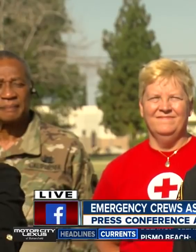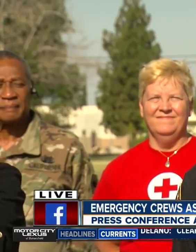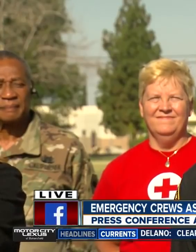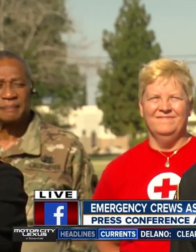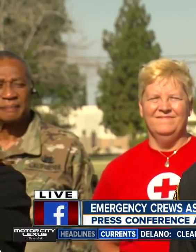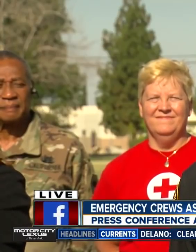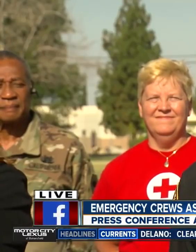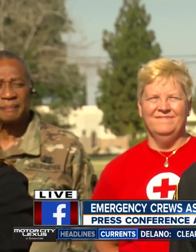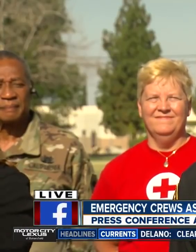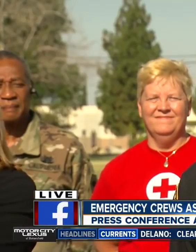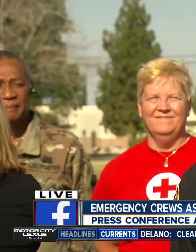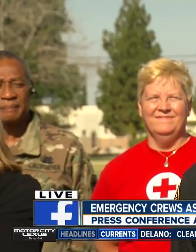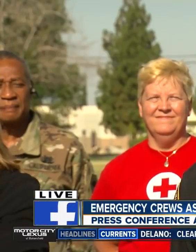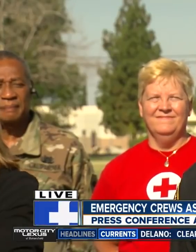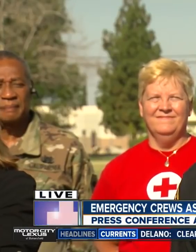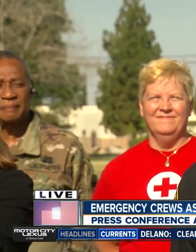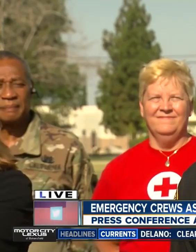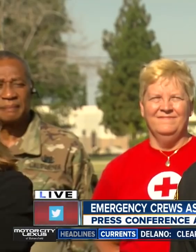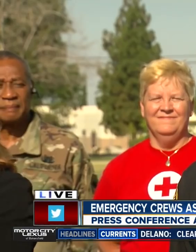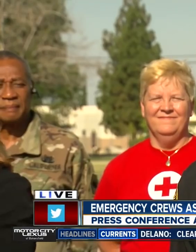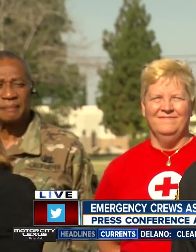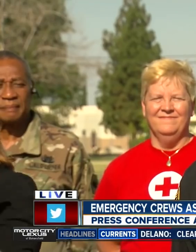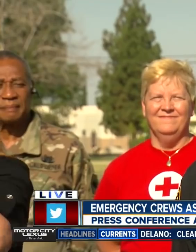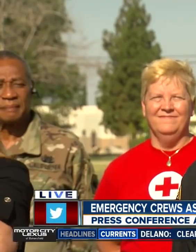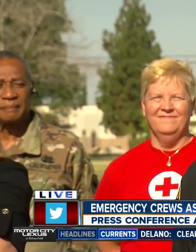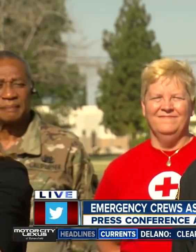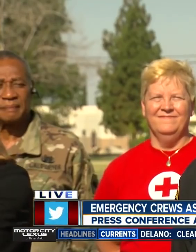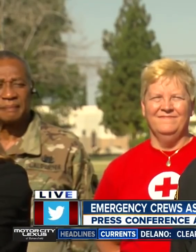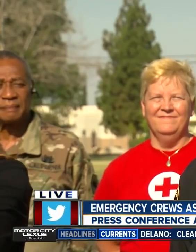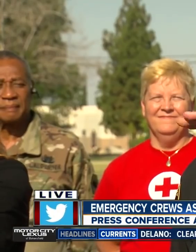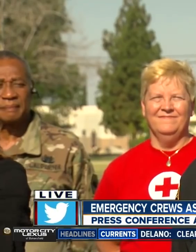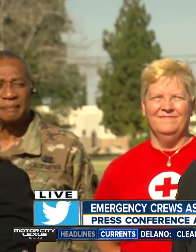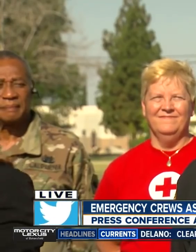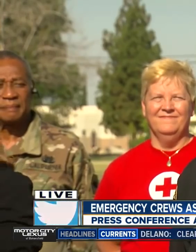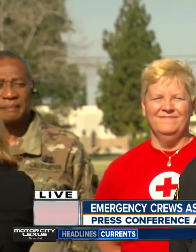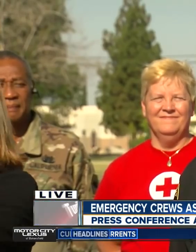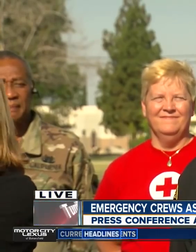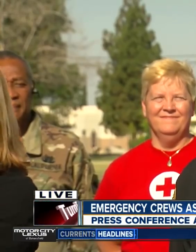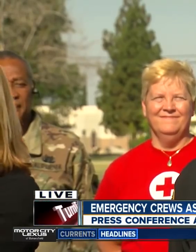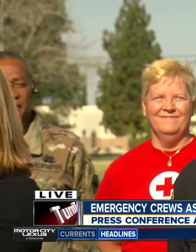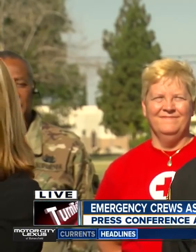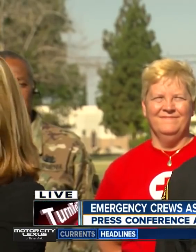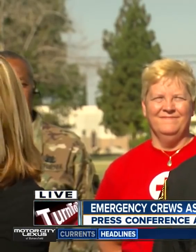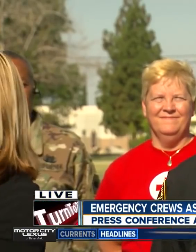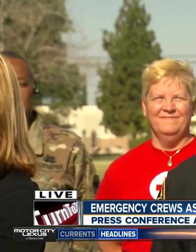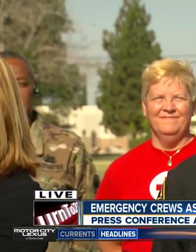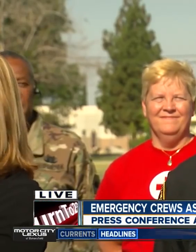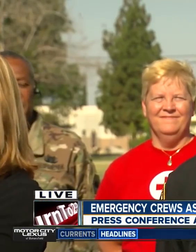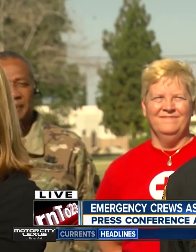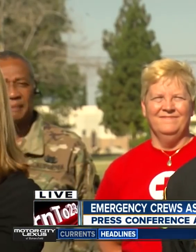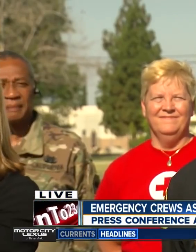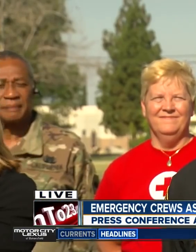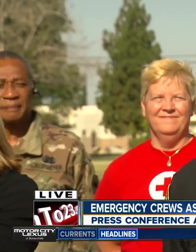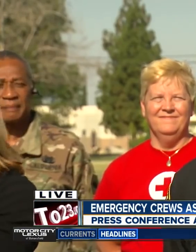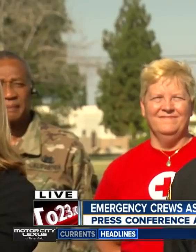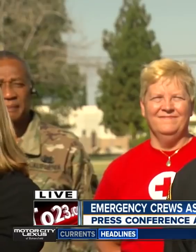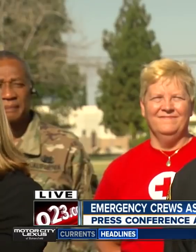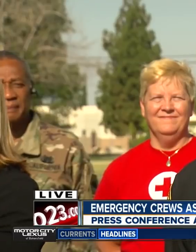that intel in darkness. You know, if you have a fire, you can see that perimeter. You can map that perimeter. You